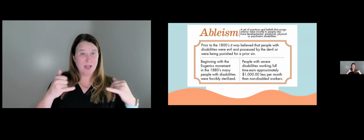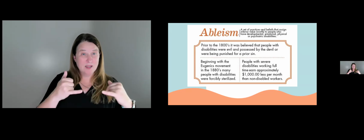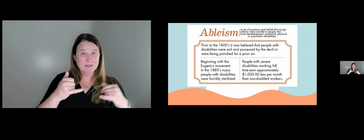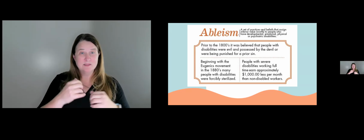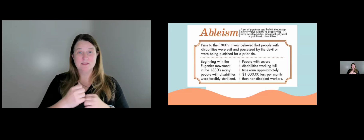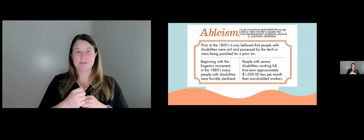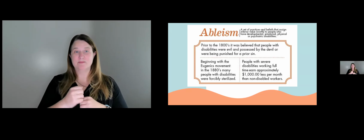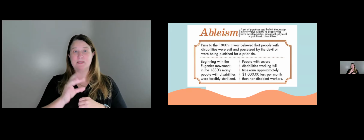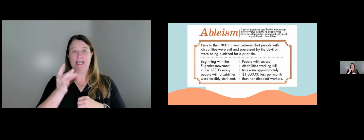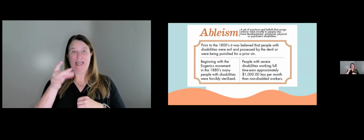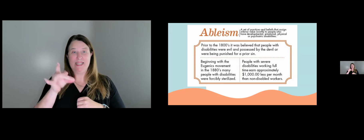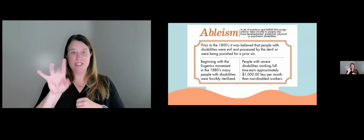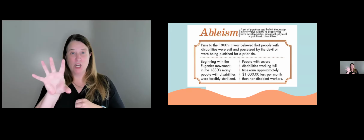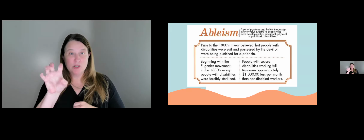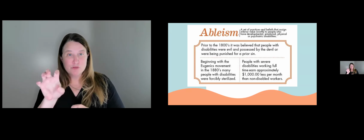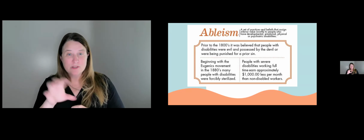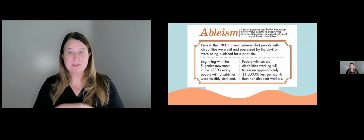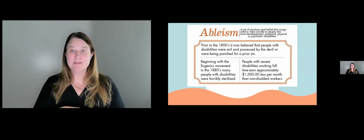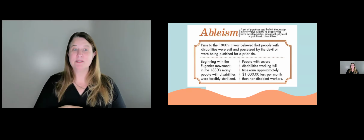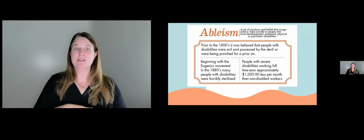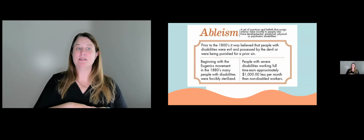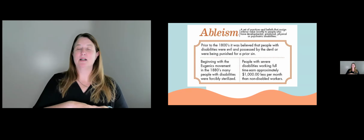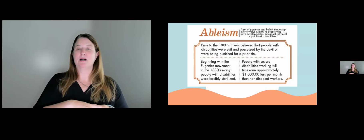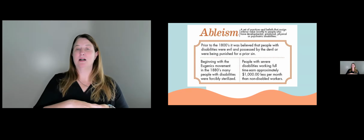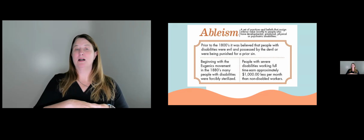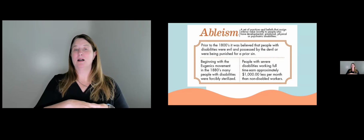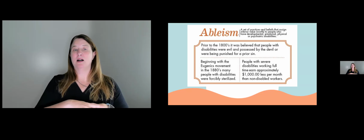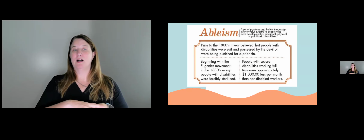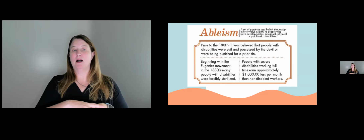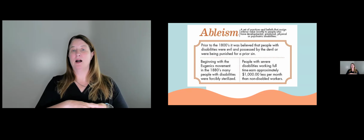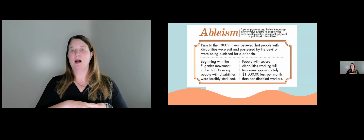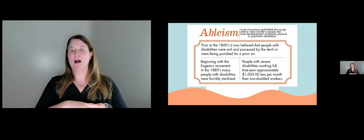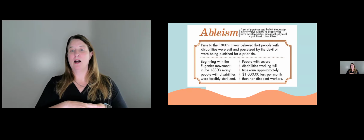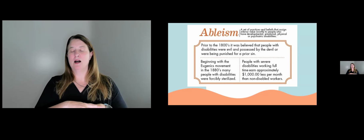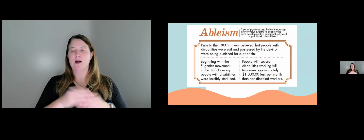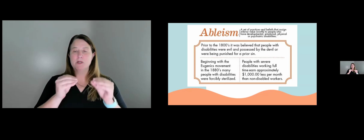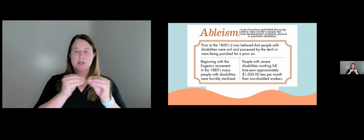So talking about like a historical timeline, 1800s,